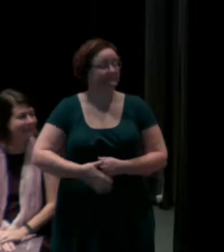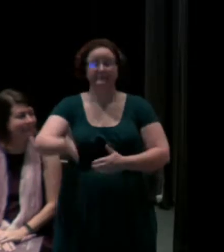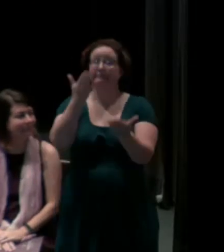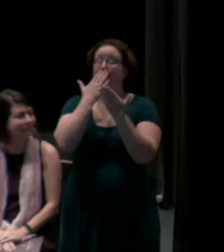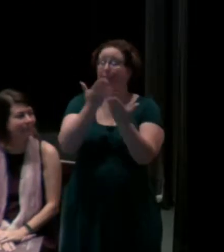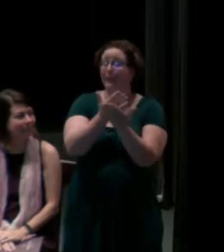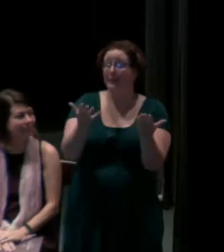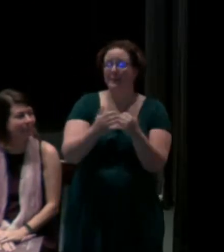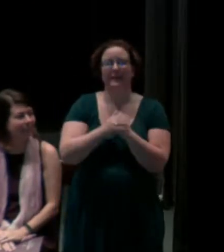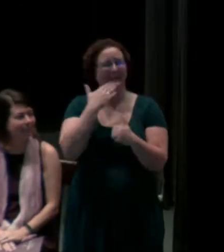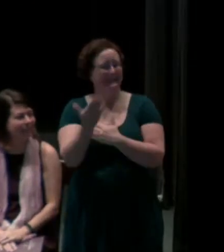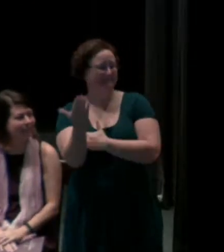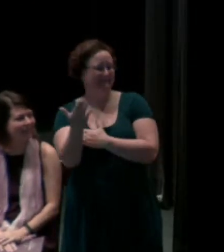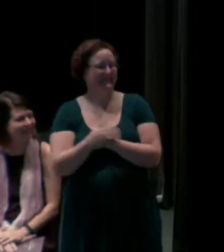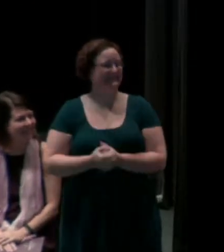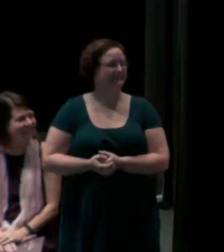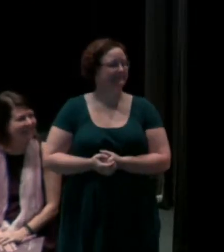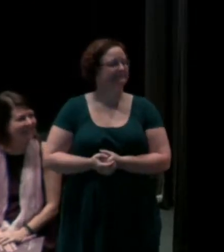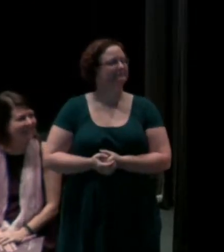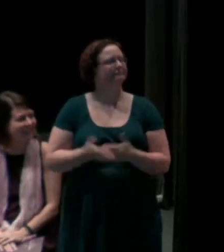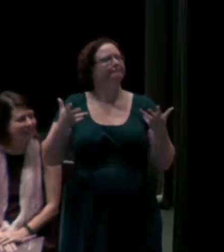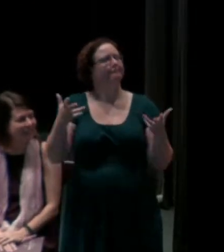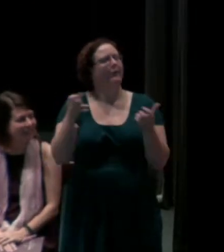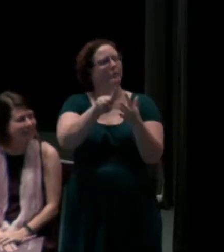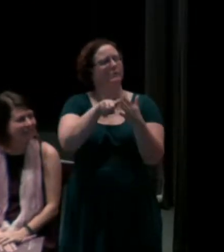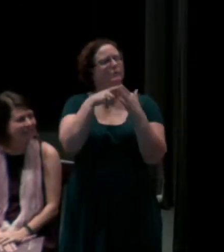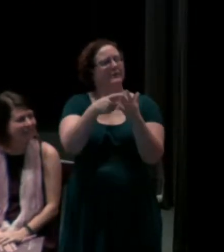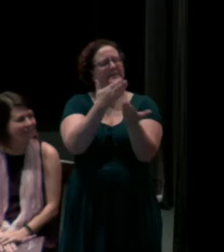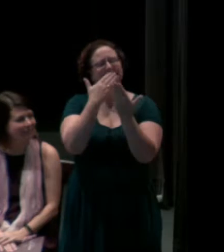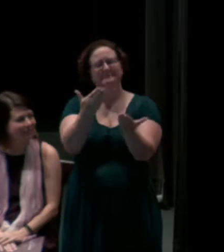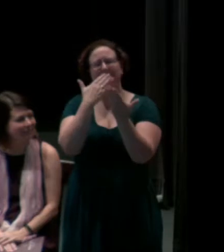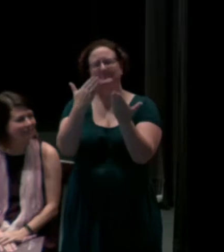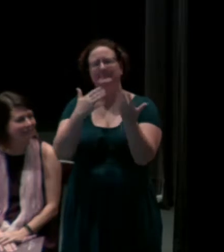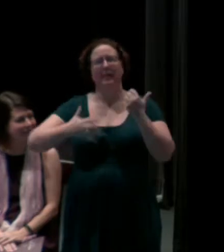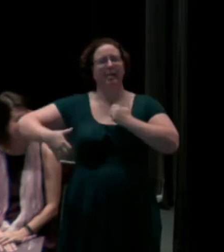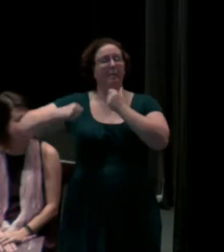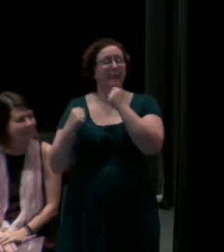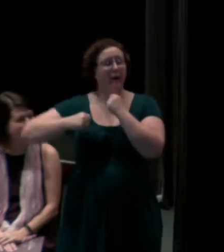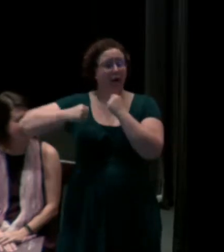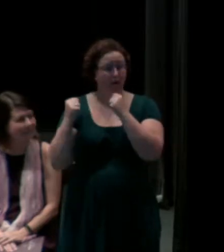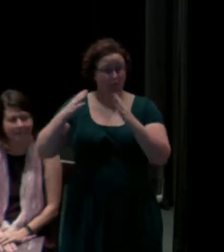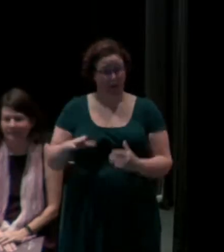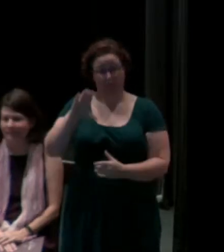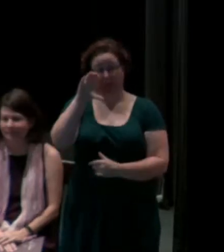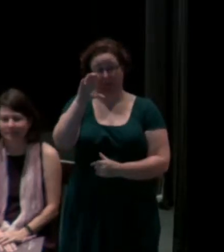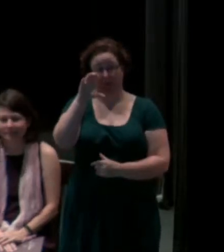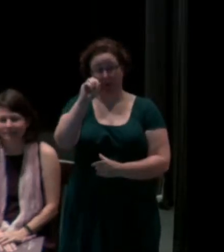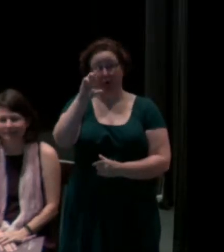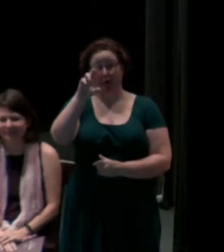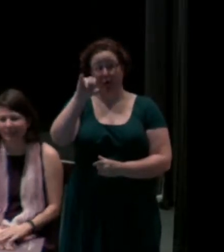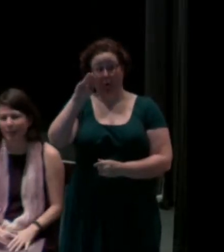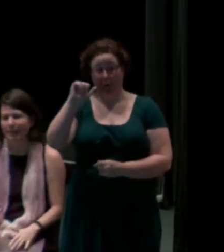Thank you very much, and good morning. I want to begin by thanking our bagpiper, Corbin McKay. That was